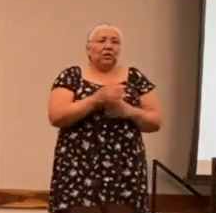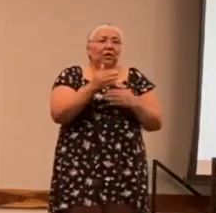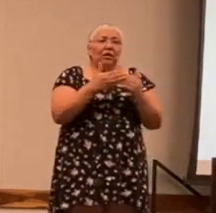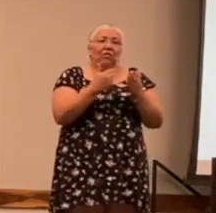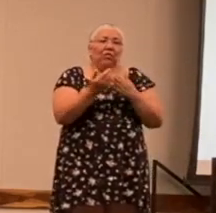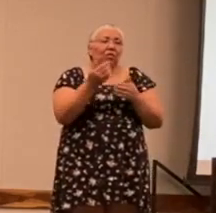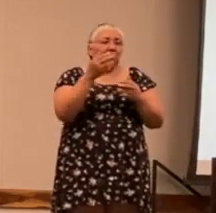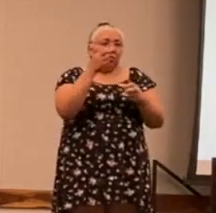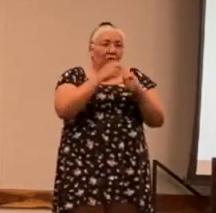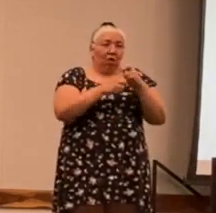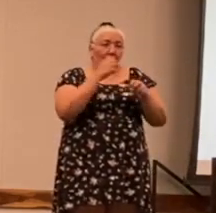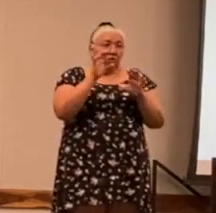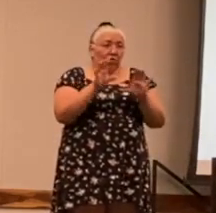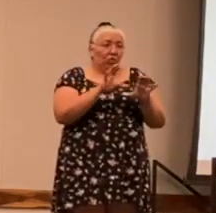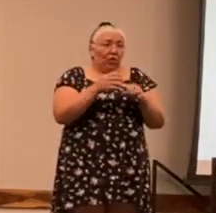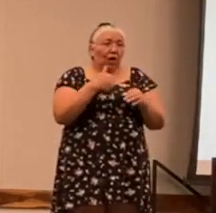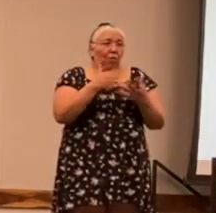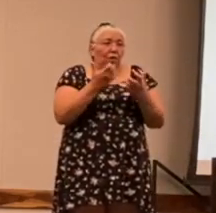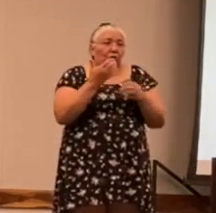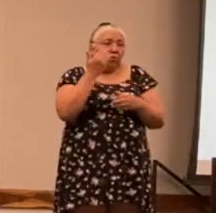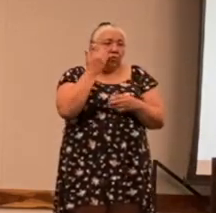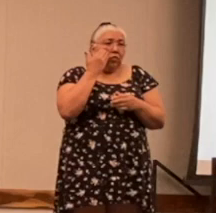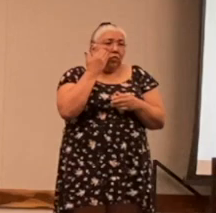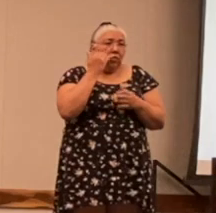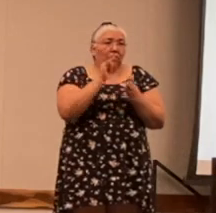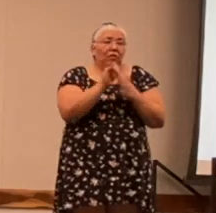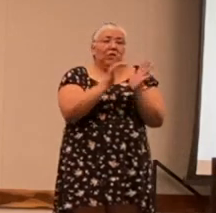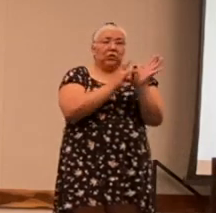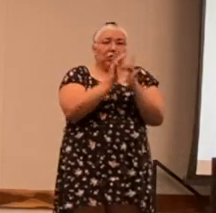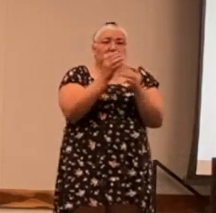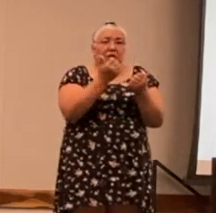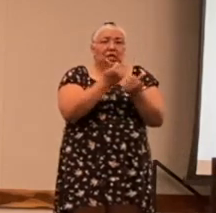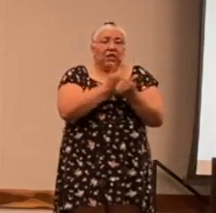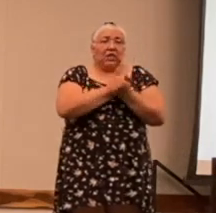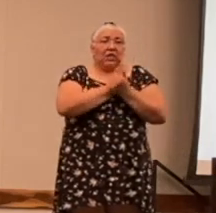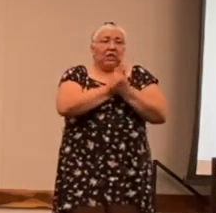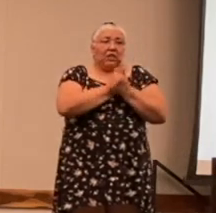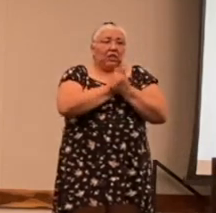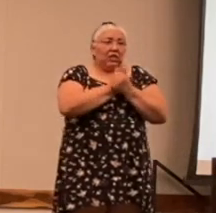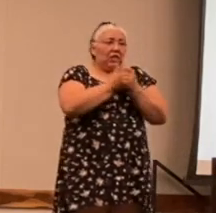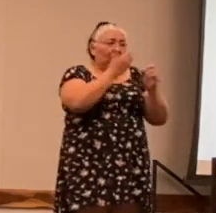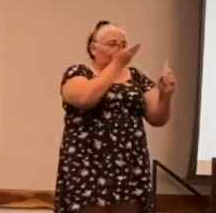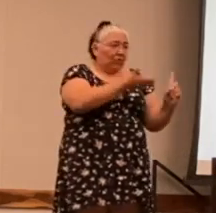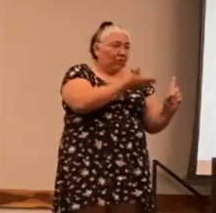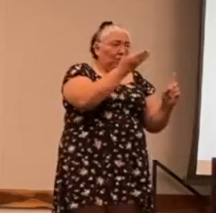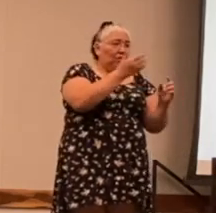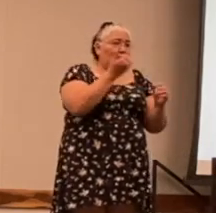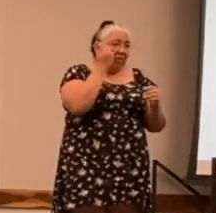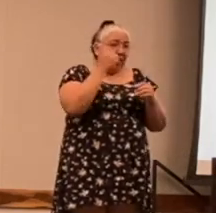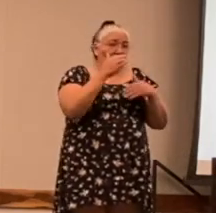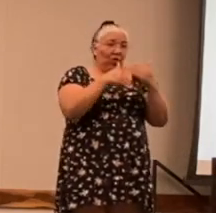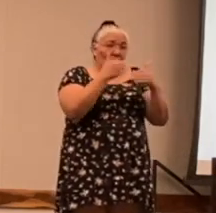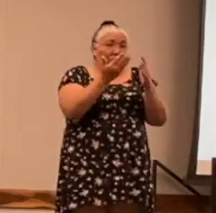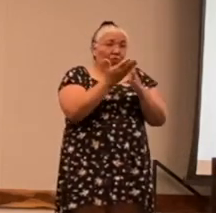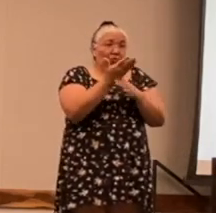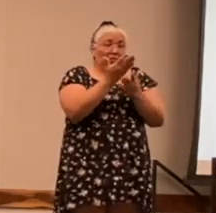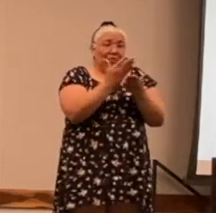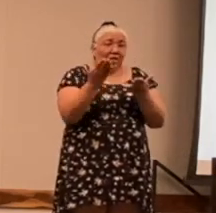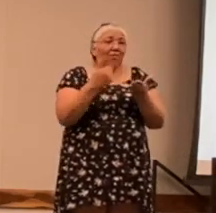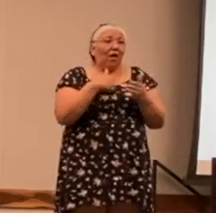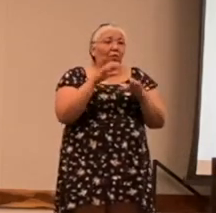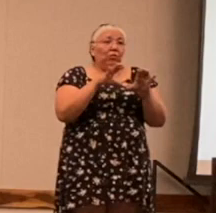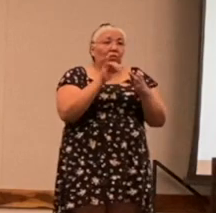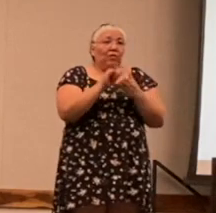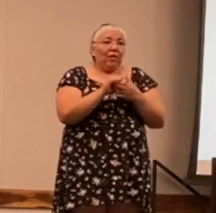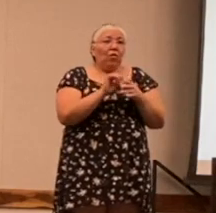hard to do. I wanted her to know that Jesus loves her. And if that means I got to go through some stuff, I'll go through some stuff. But